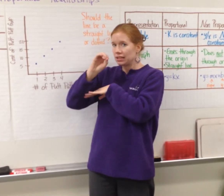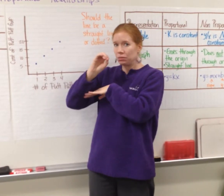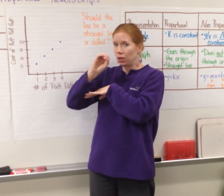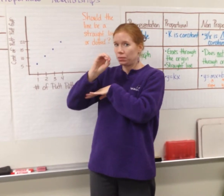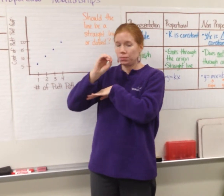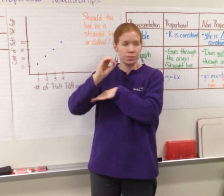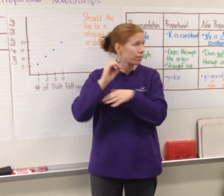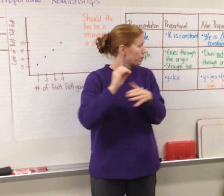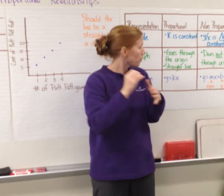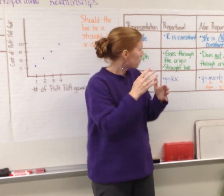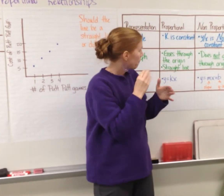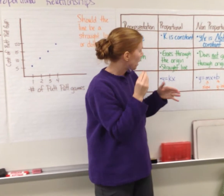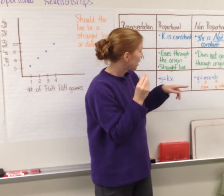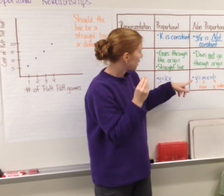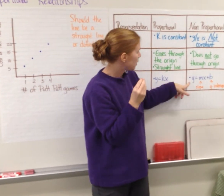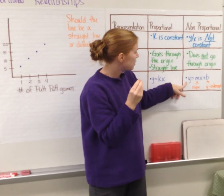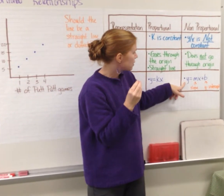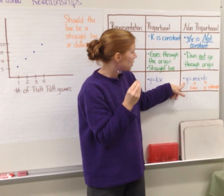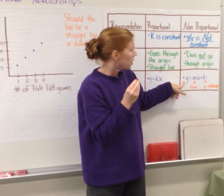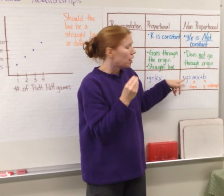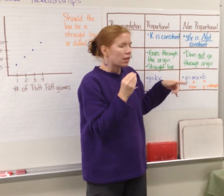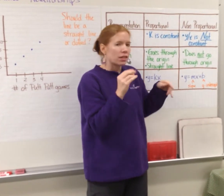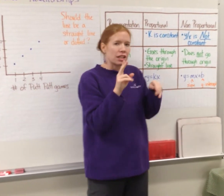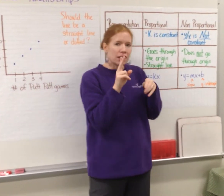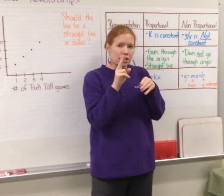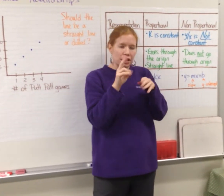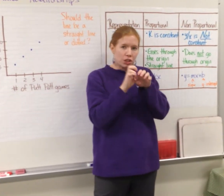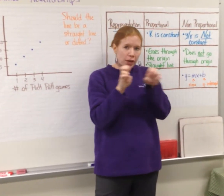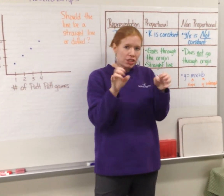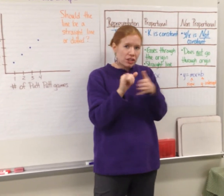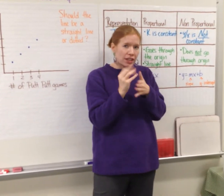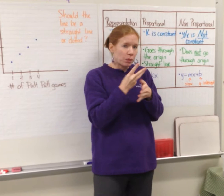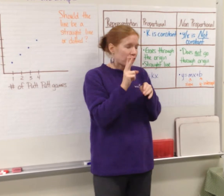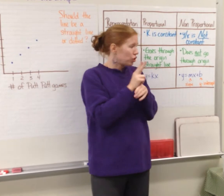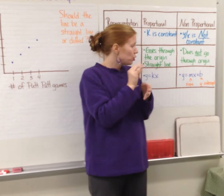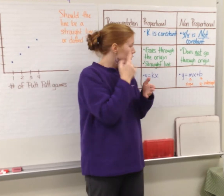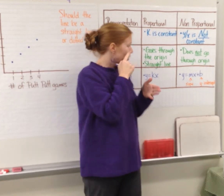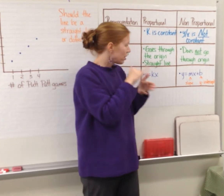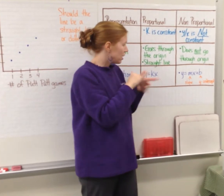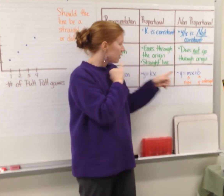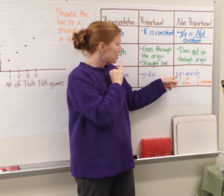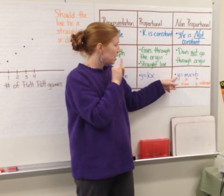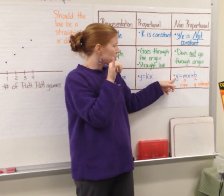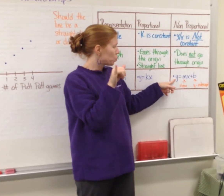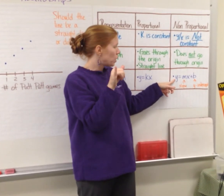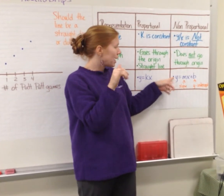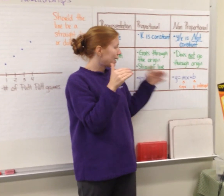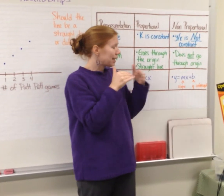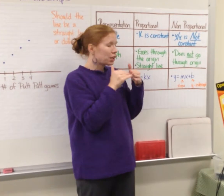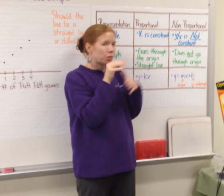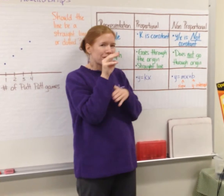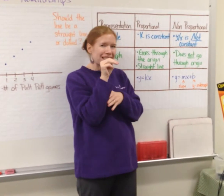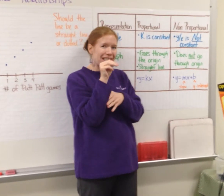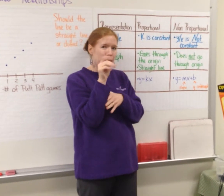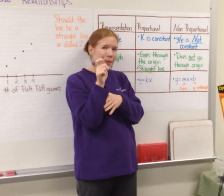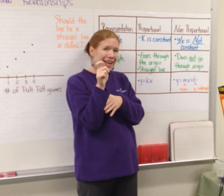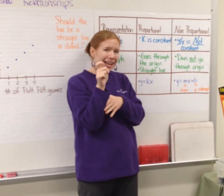0. And the equation that we can use for this is y equals